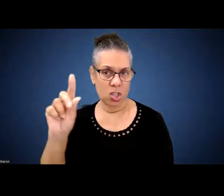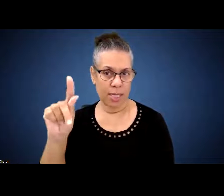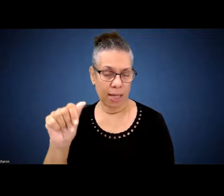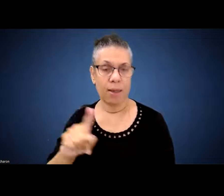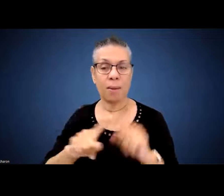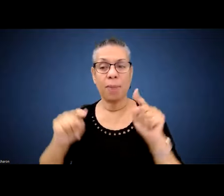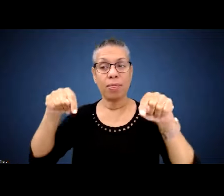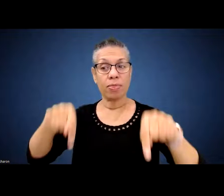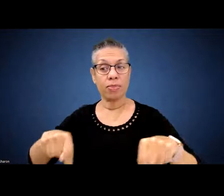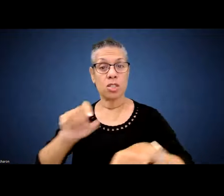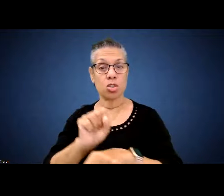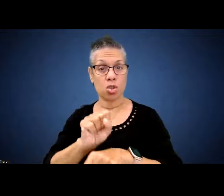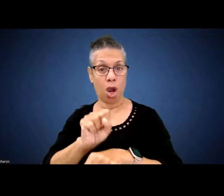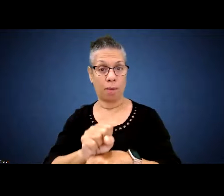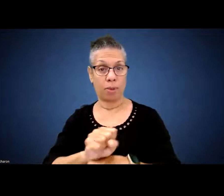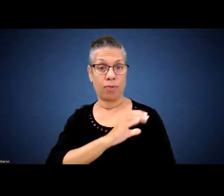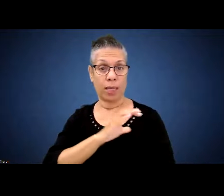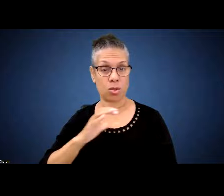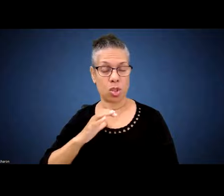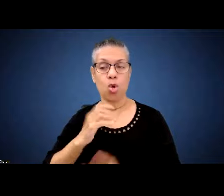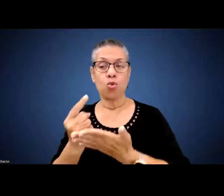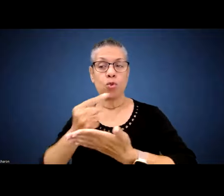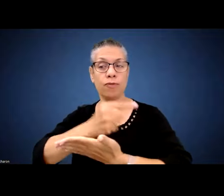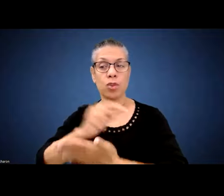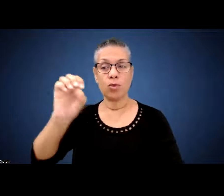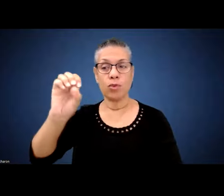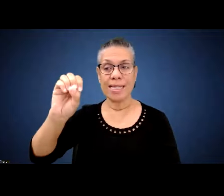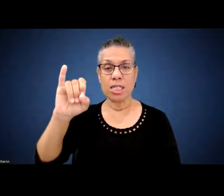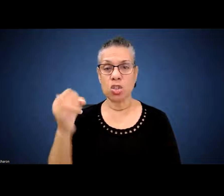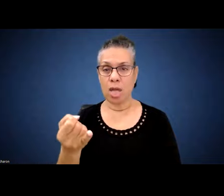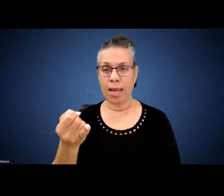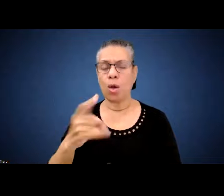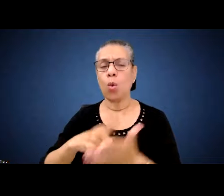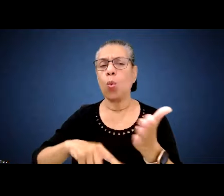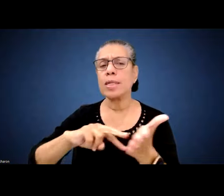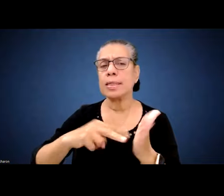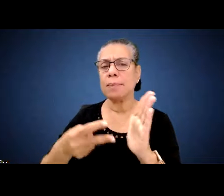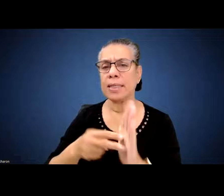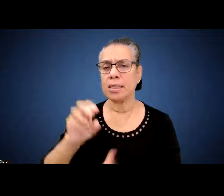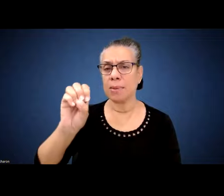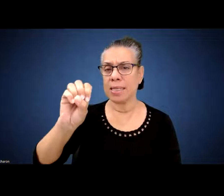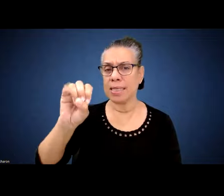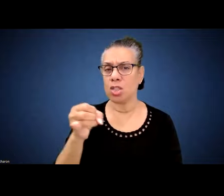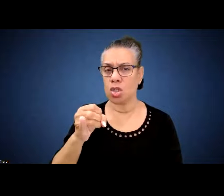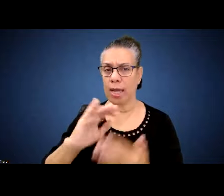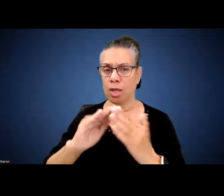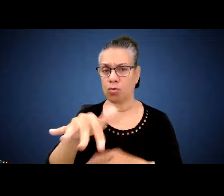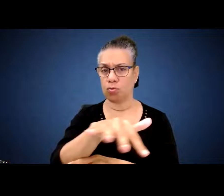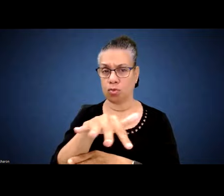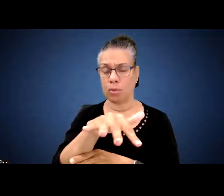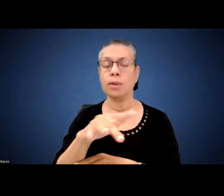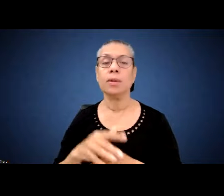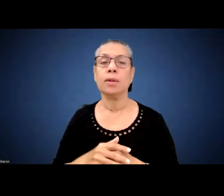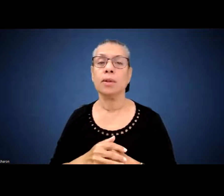this council is to do is to review the EJ population definition. And so we will need